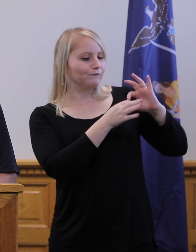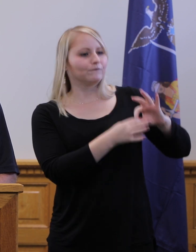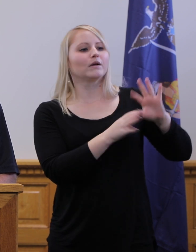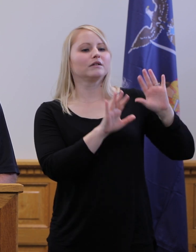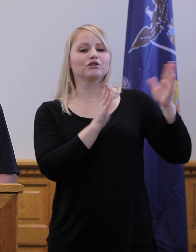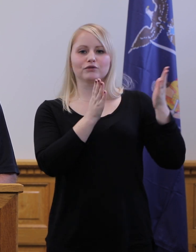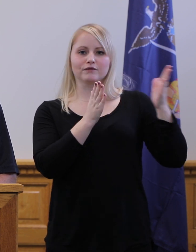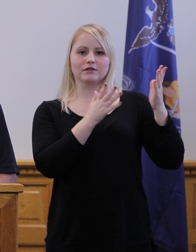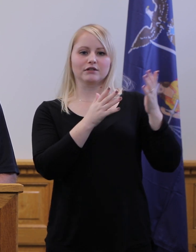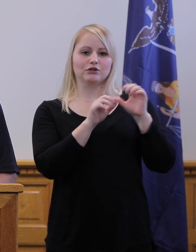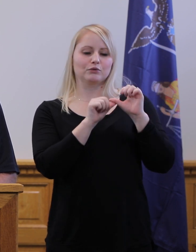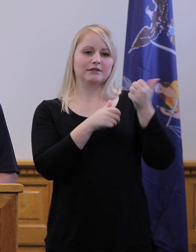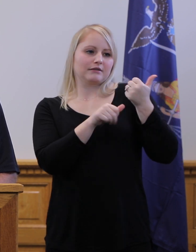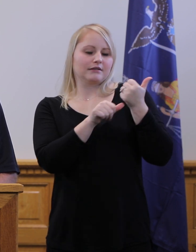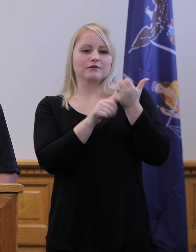in COVID response.